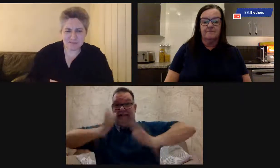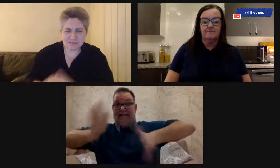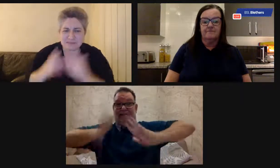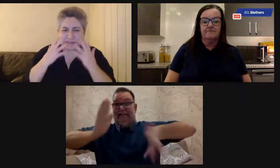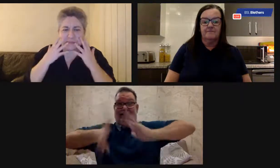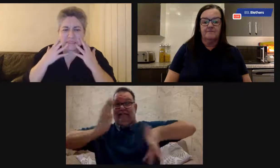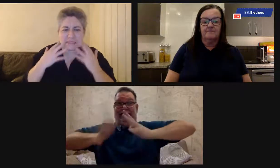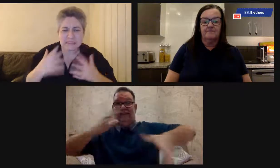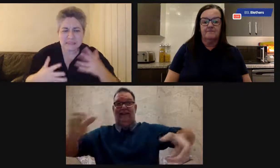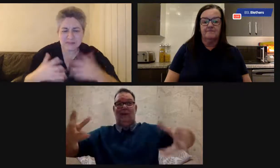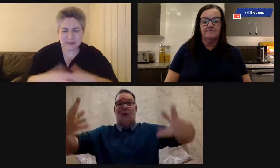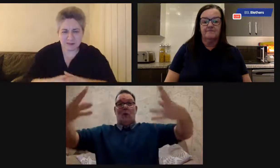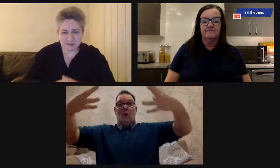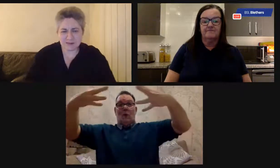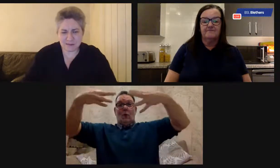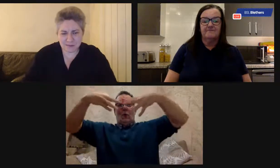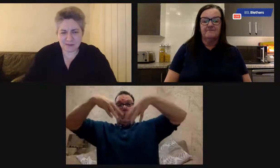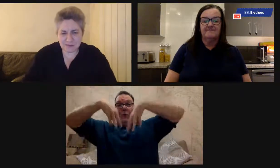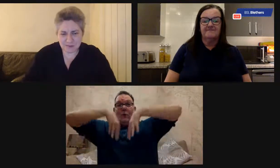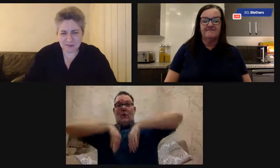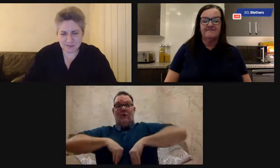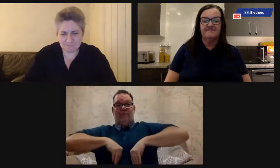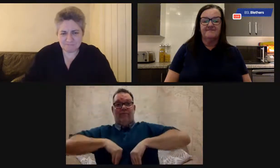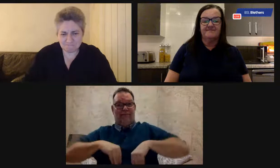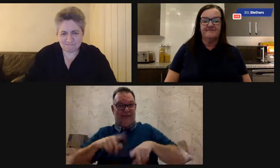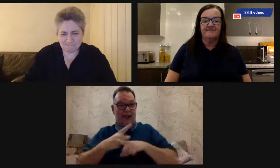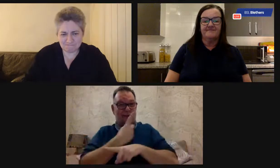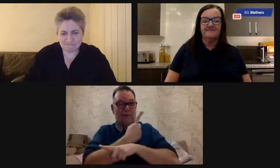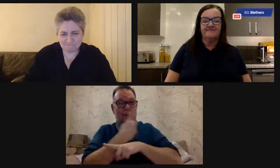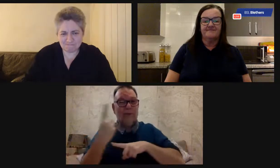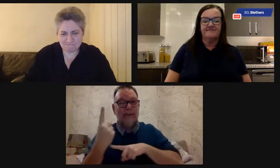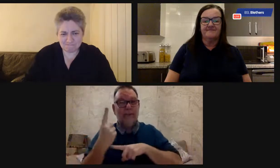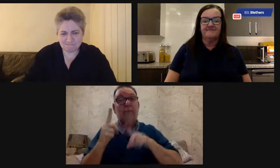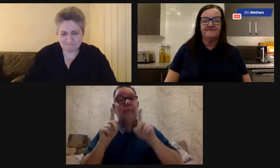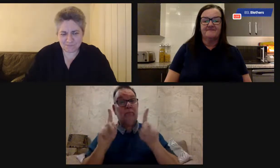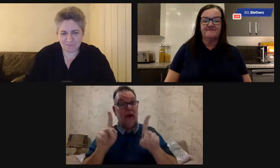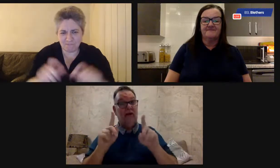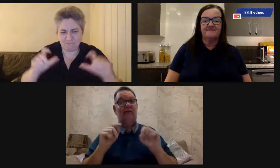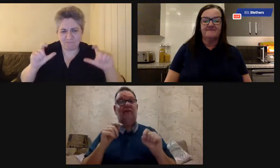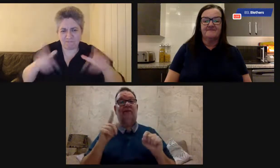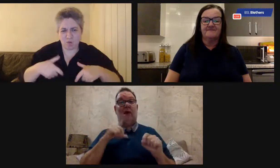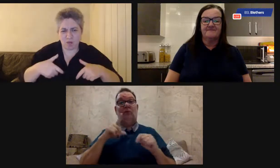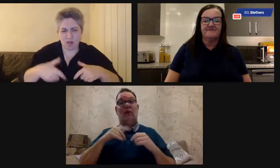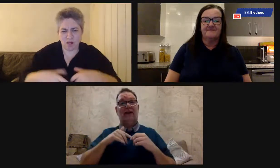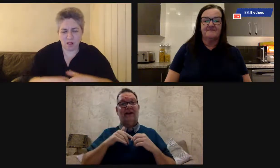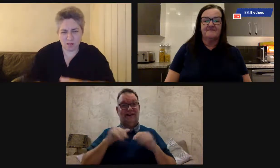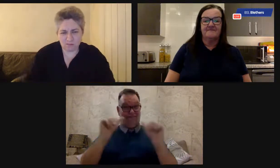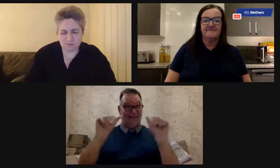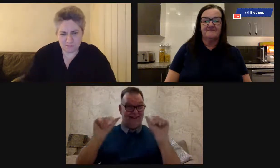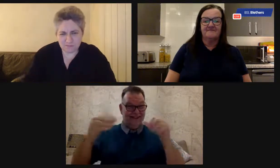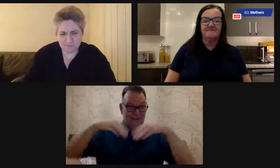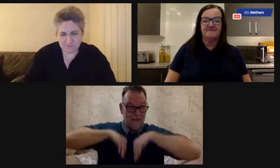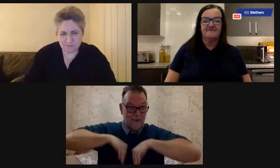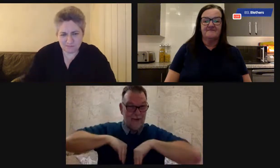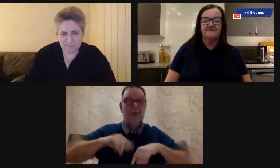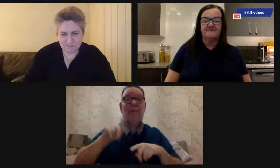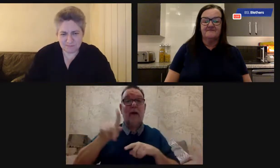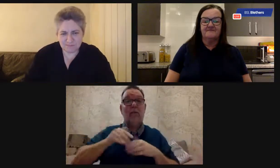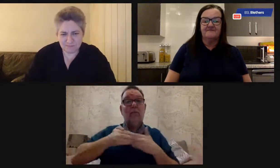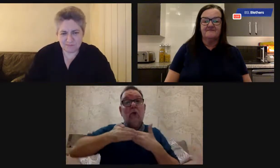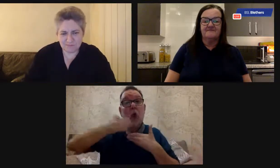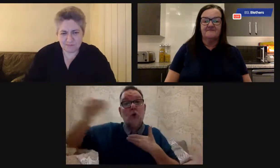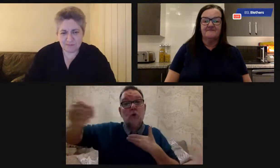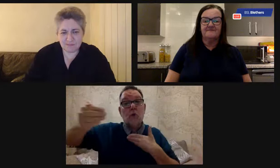But you know that you're going to be there for a fixed amount of time. You've got 4 nights and 5 days to soak up as